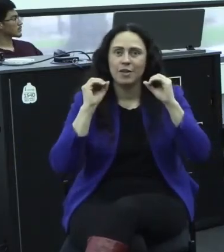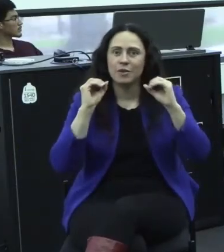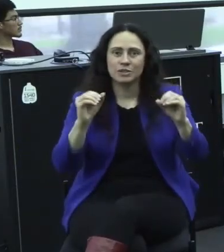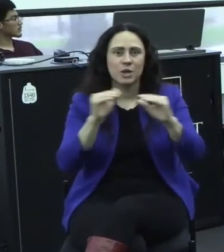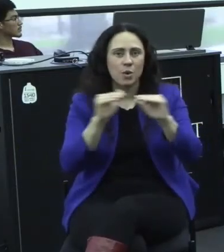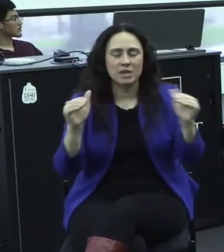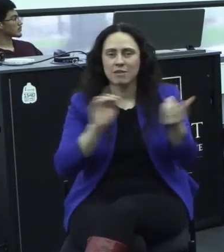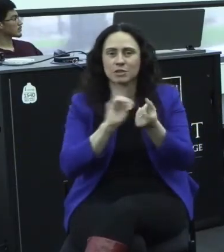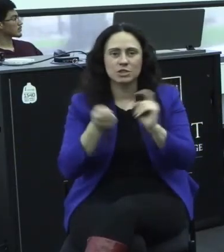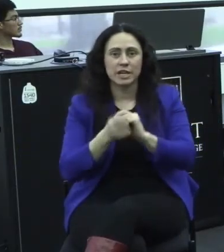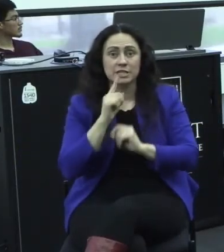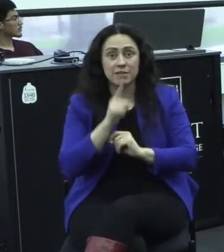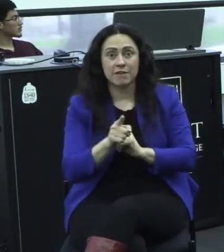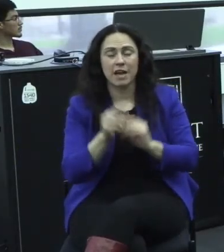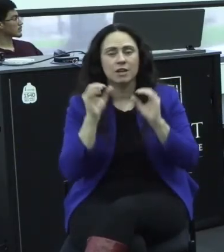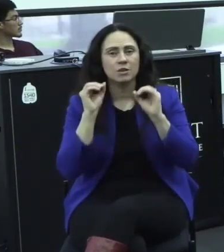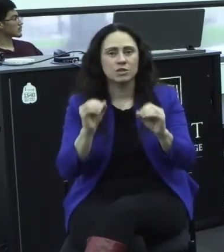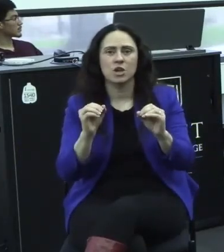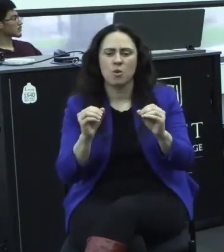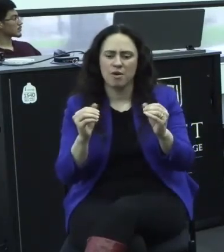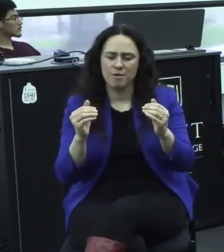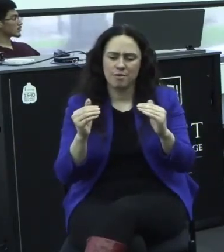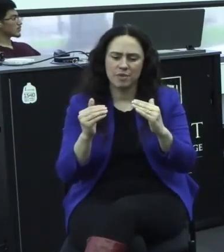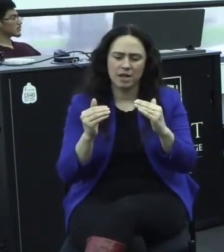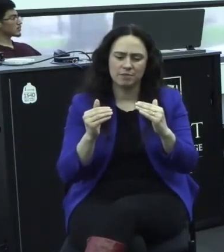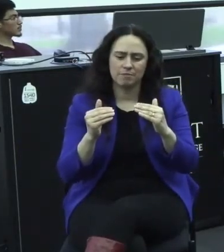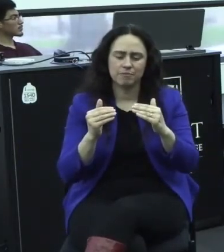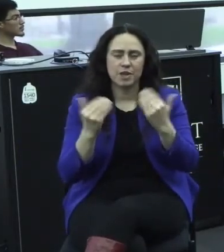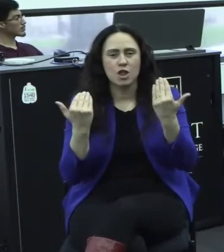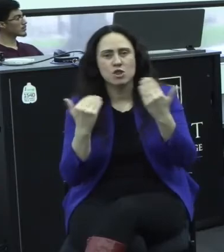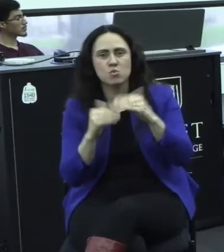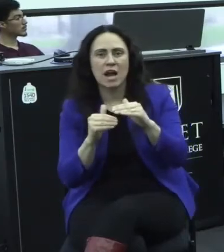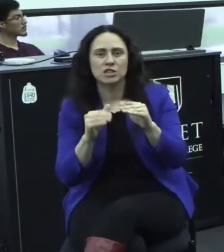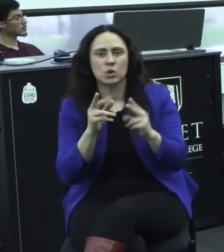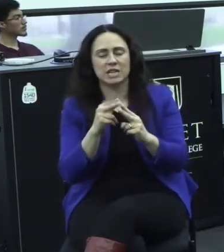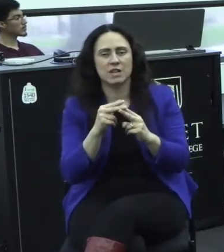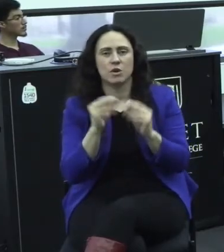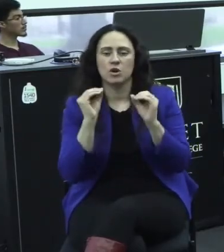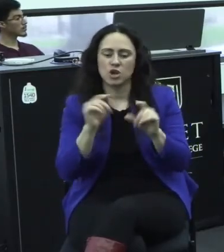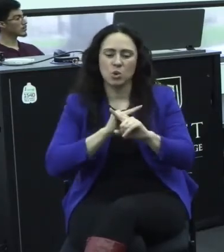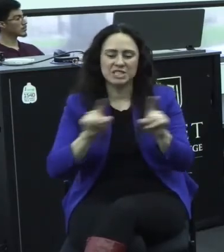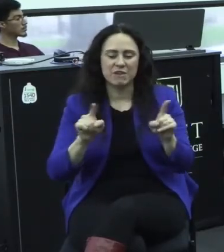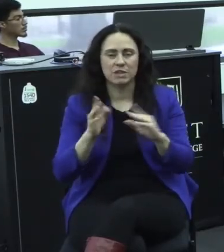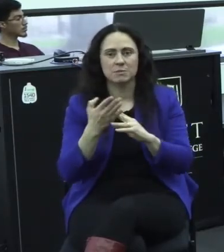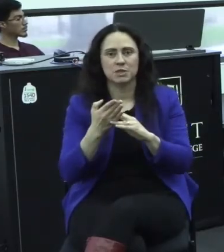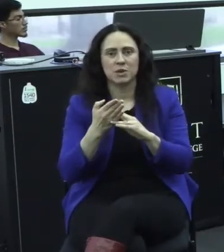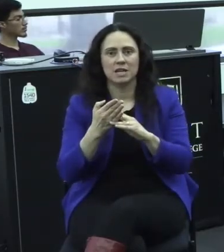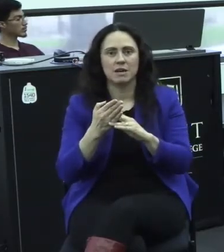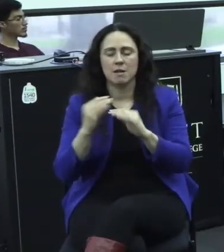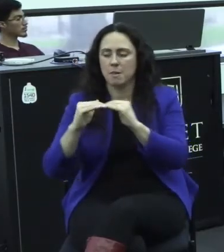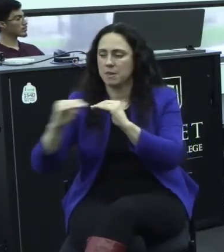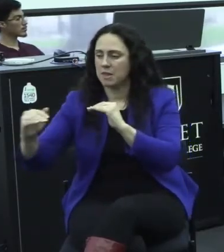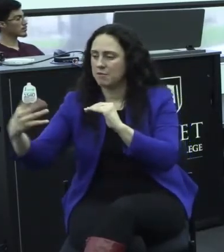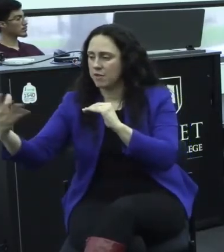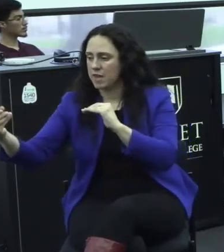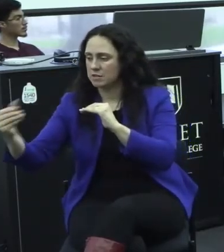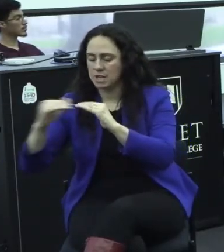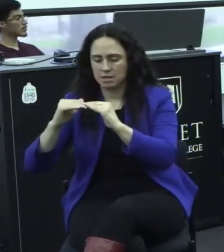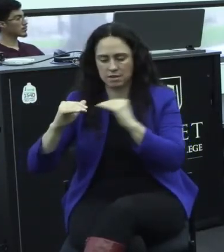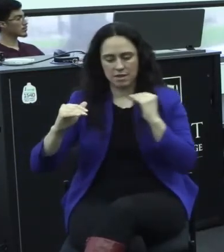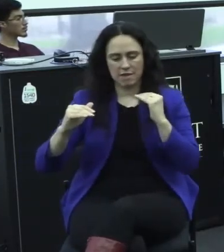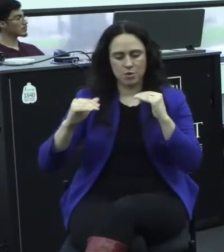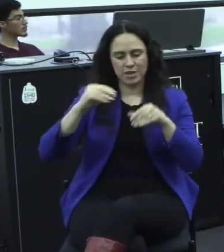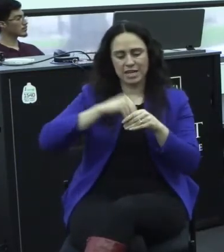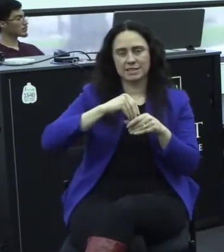change. And in fact, there's no threshold either, right? So there's no difference between the level of the outside and the level of